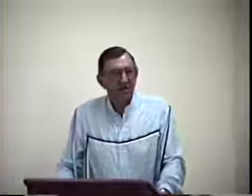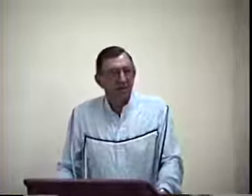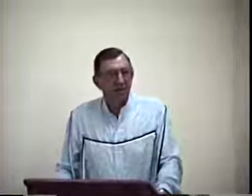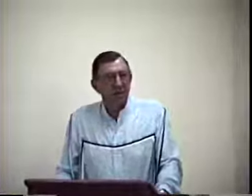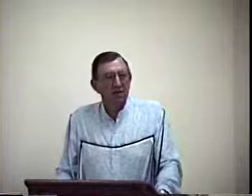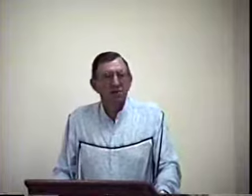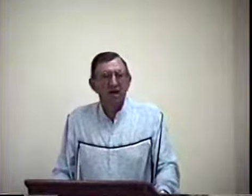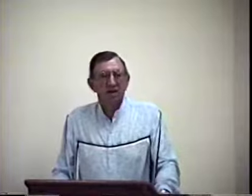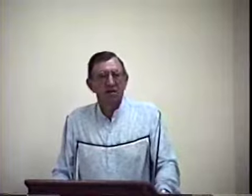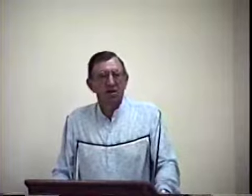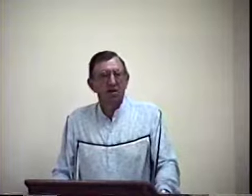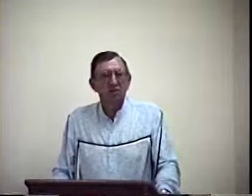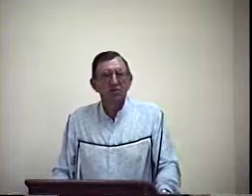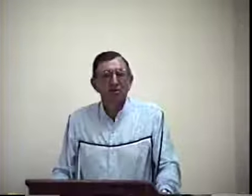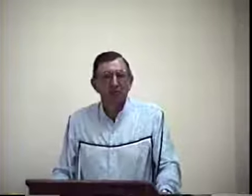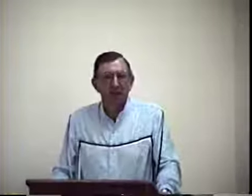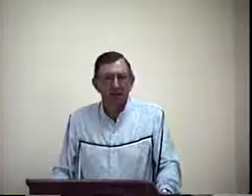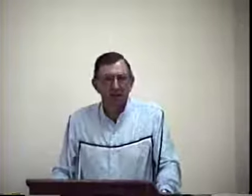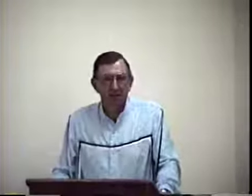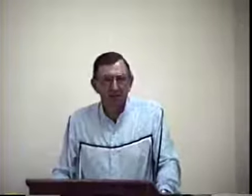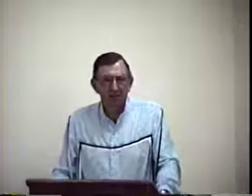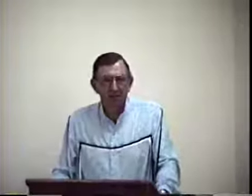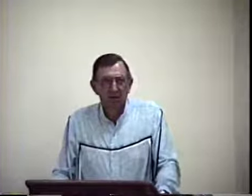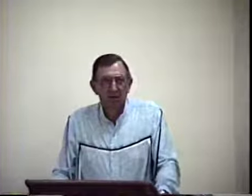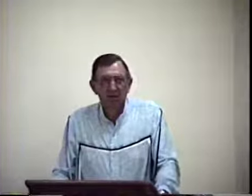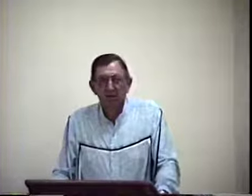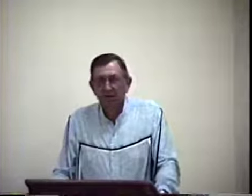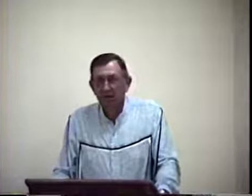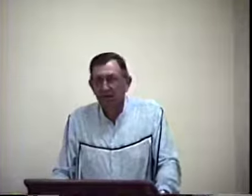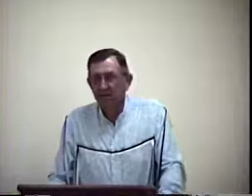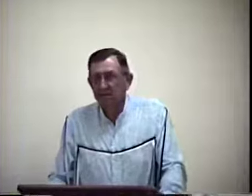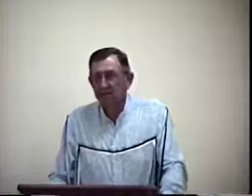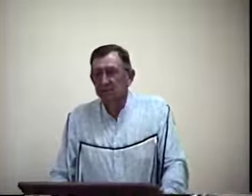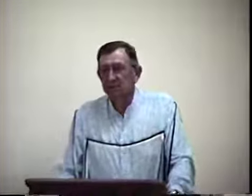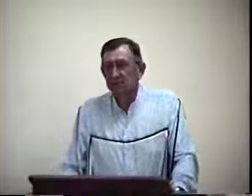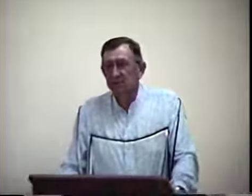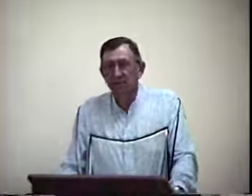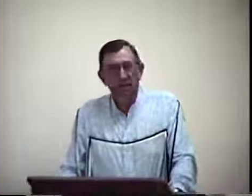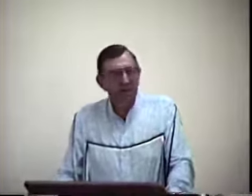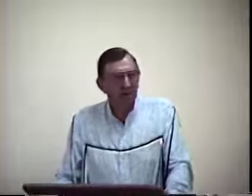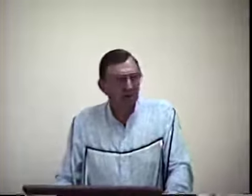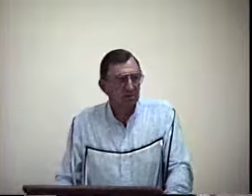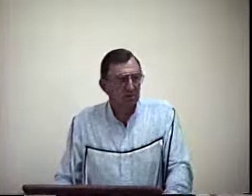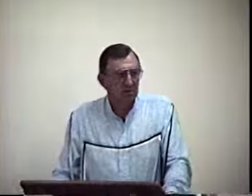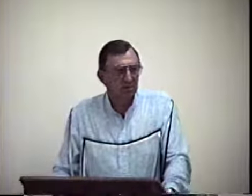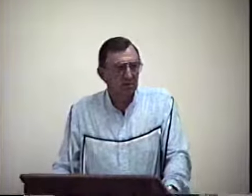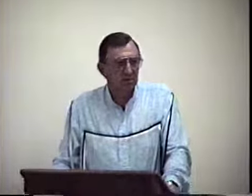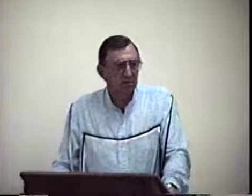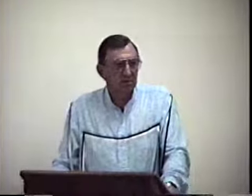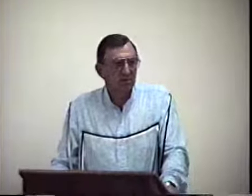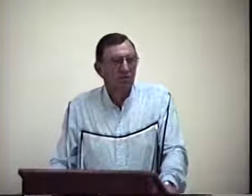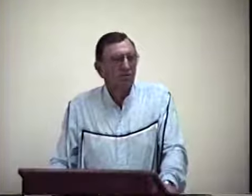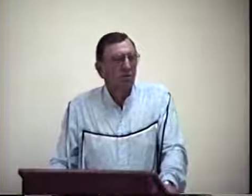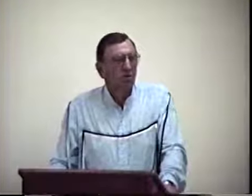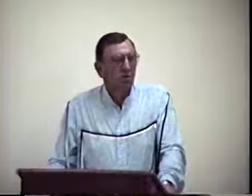education that is passed on through storytelling, through the Indian legends, through the Indian stories, which are only to